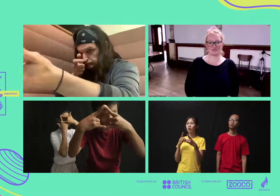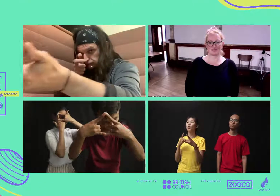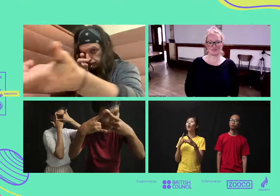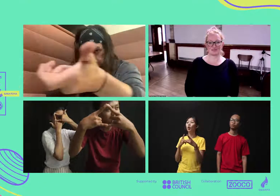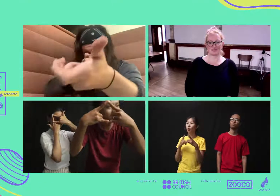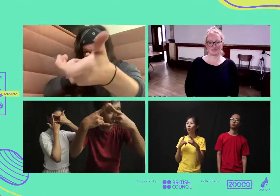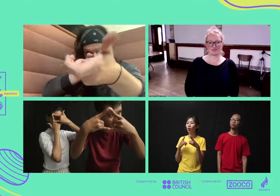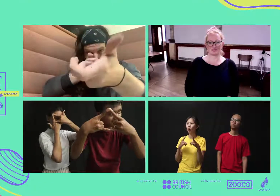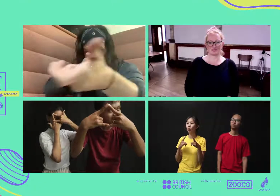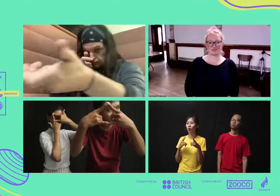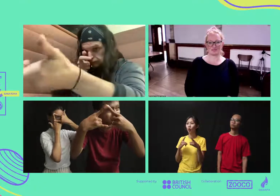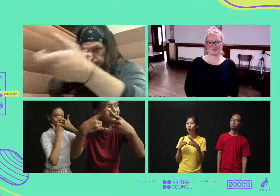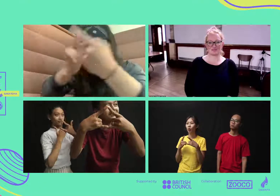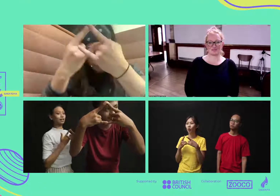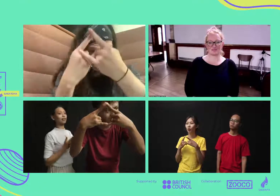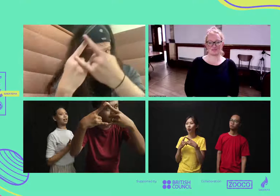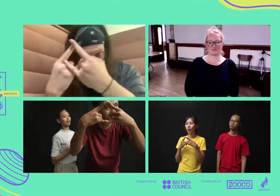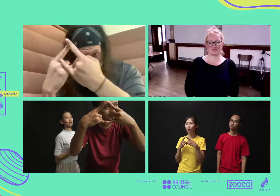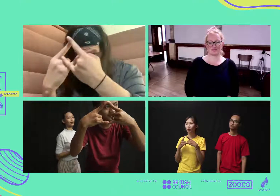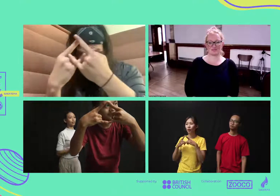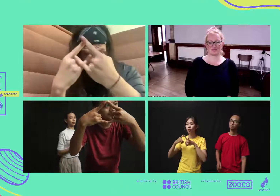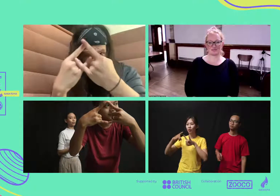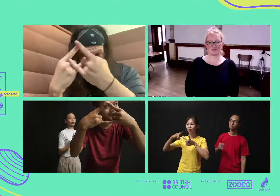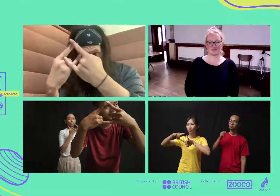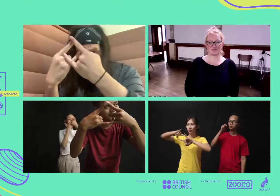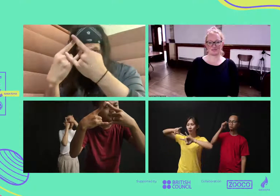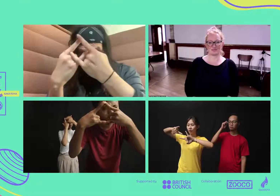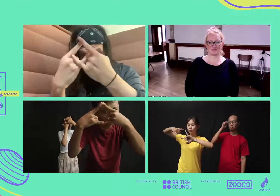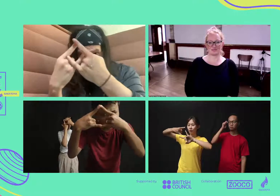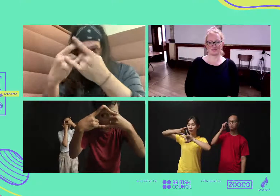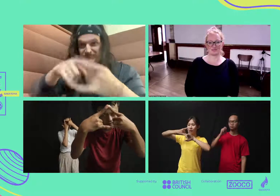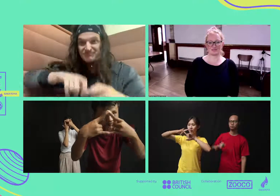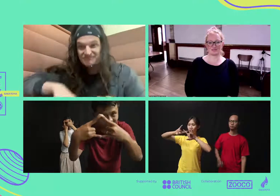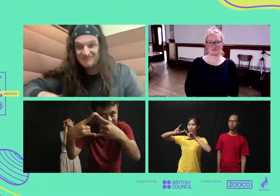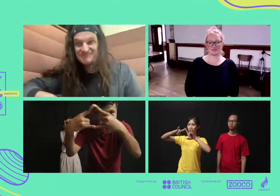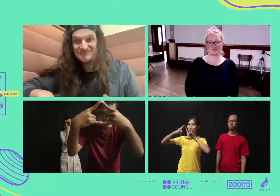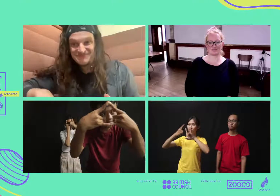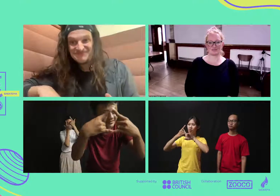So that's like the target on the rifle.